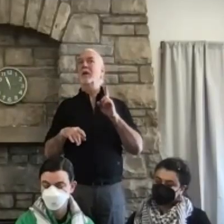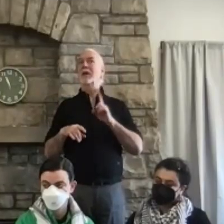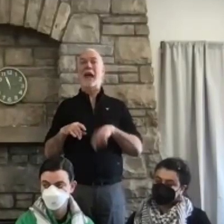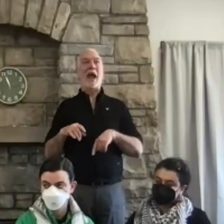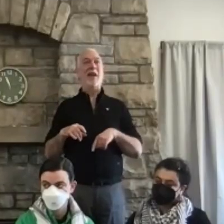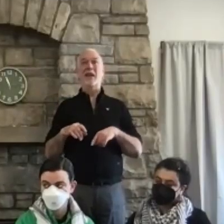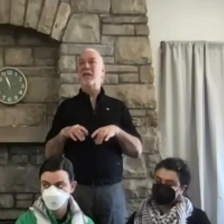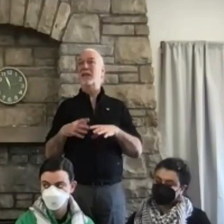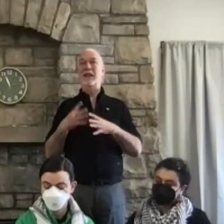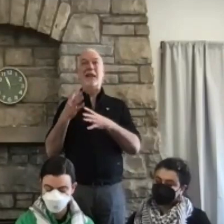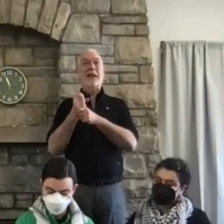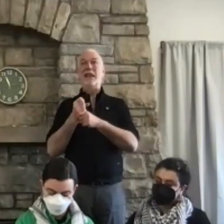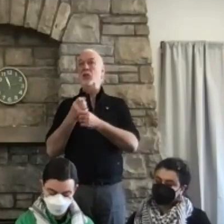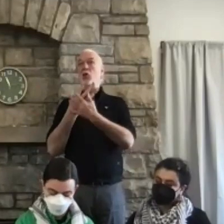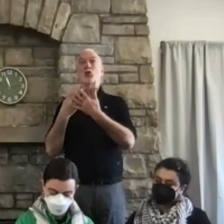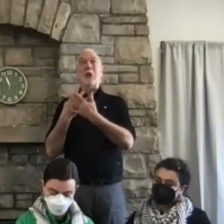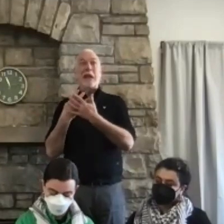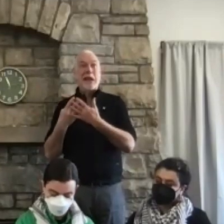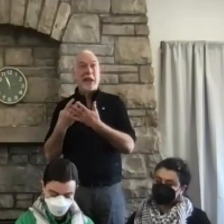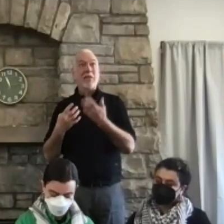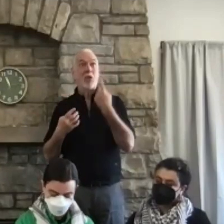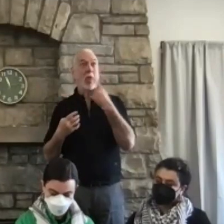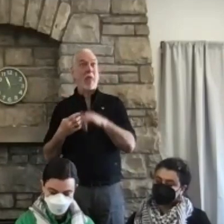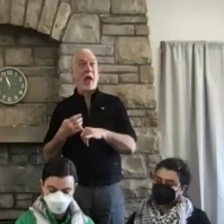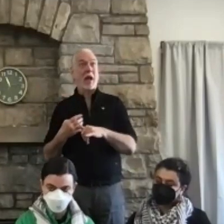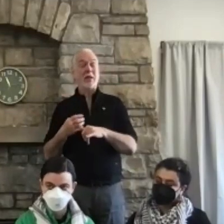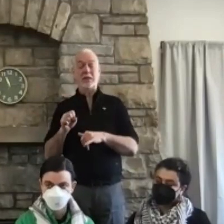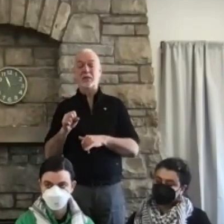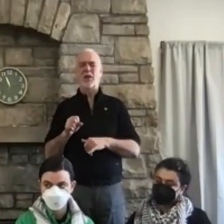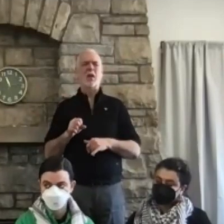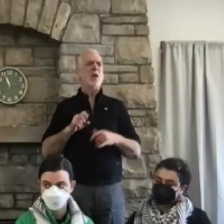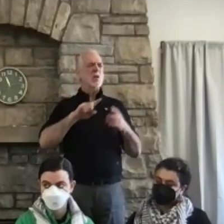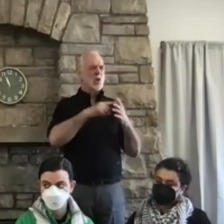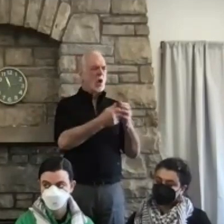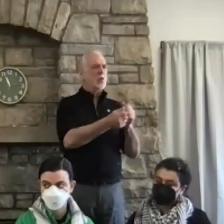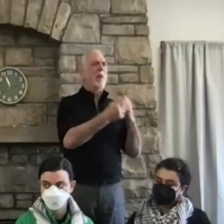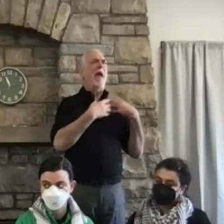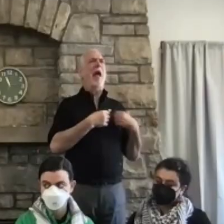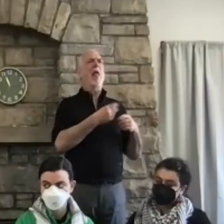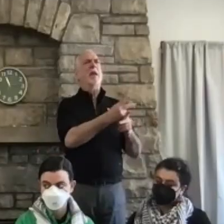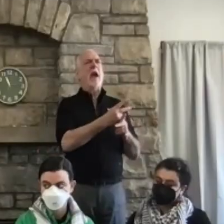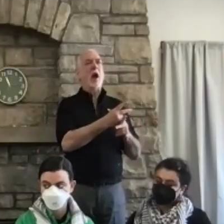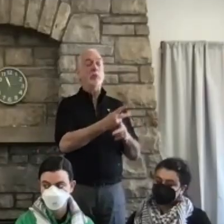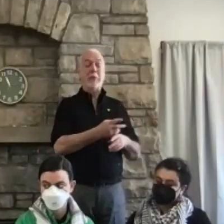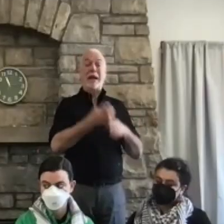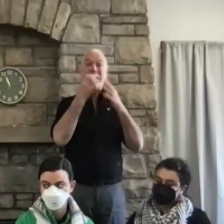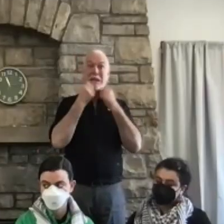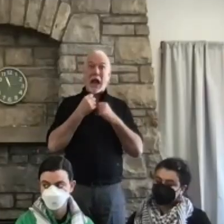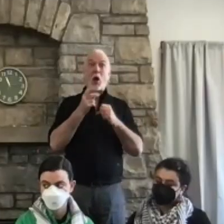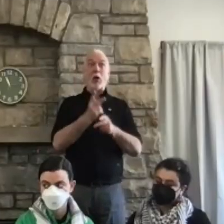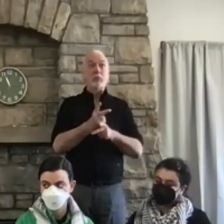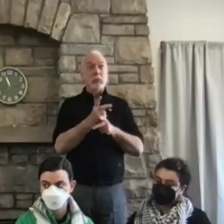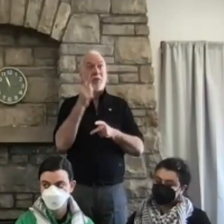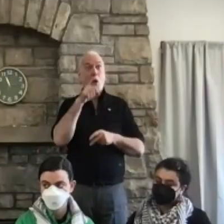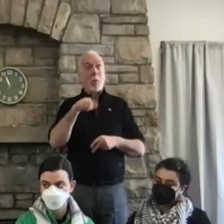screened. So it starts in the healthcare, it starts with believing people, it starts with caring, and I mean like actually listening and